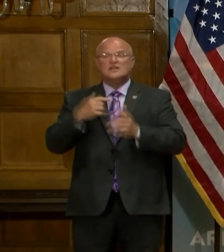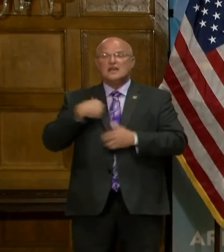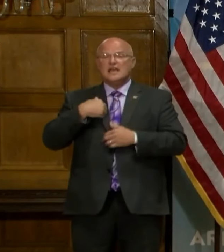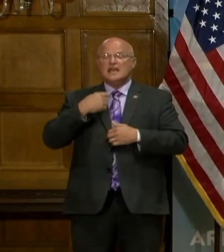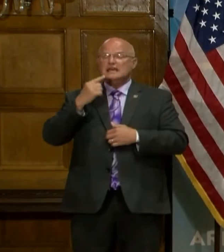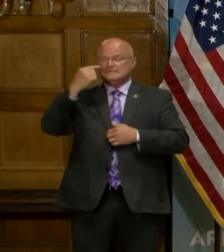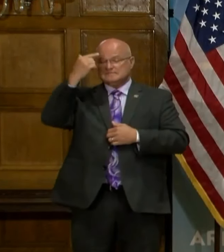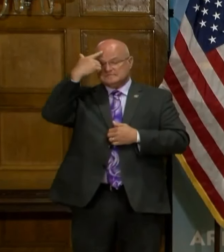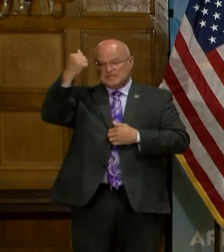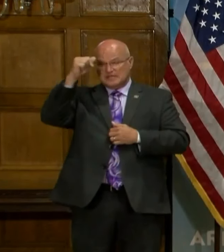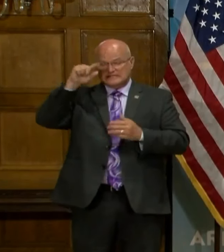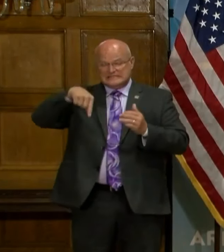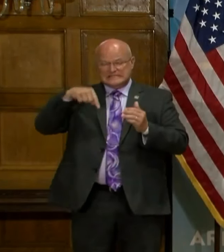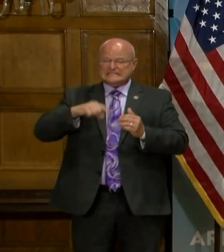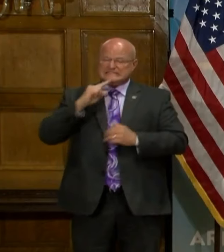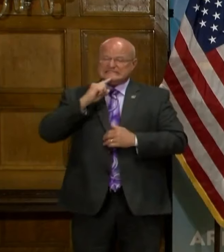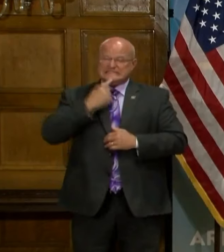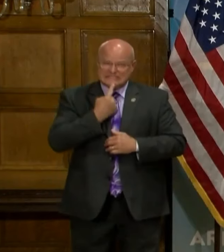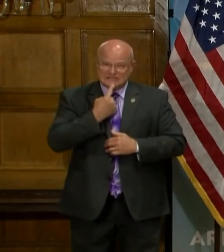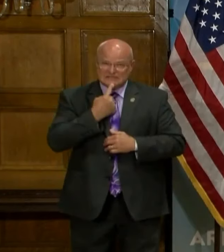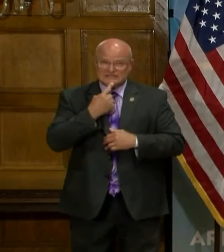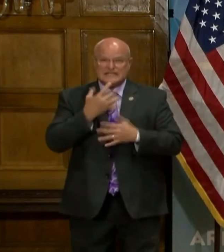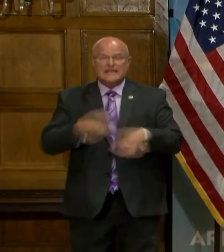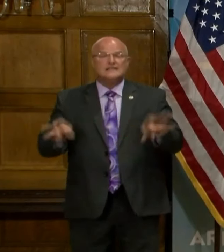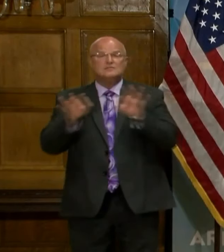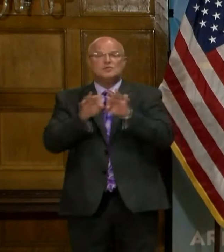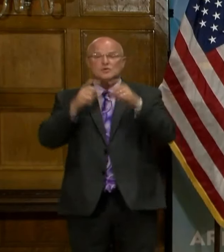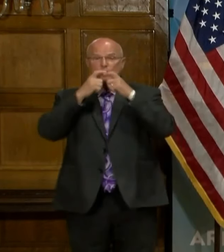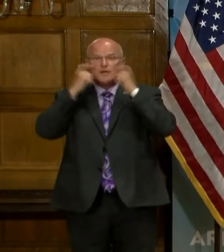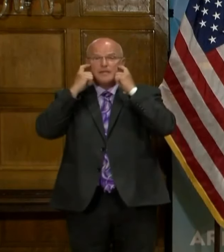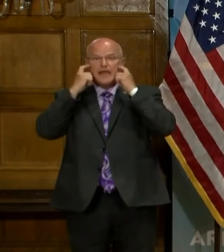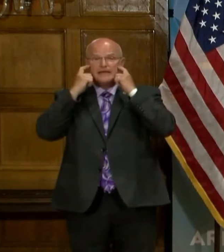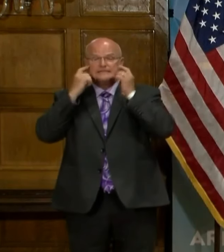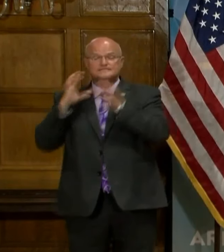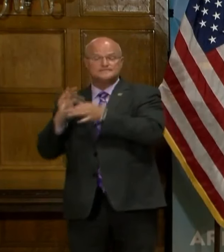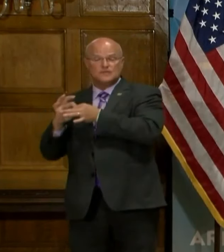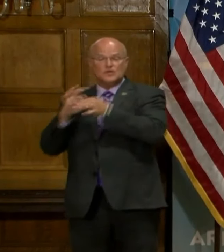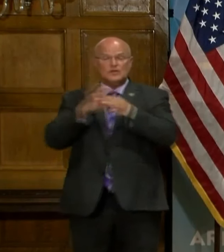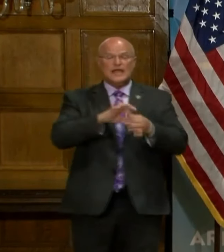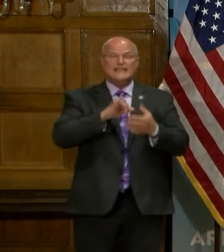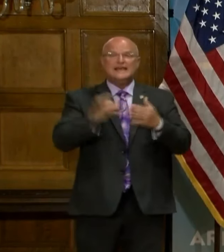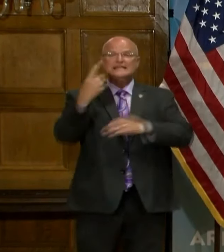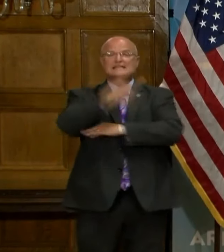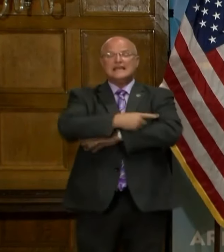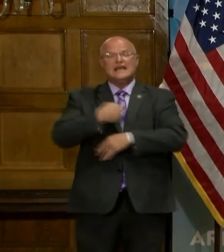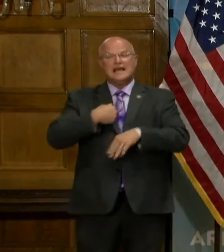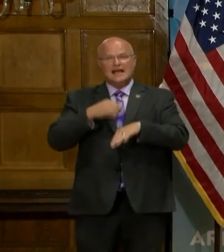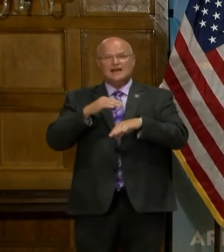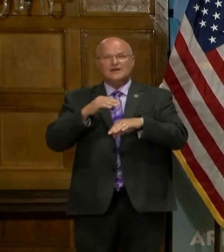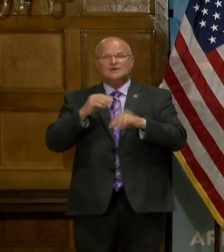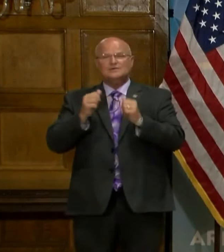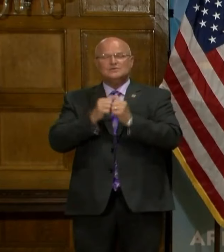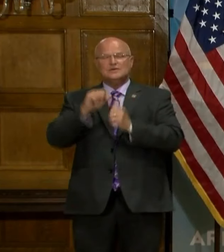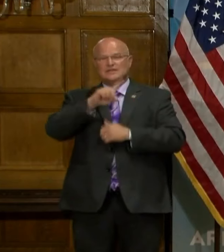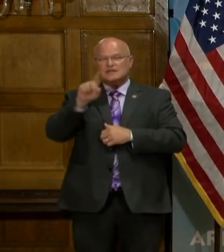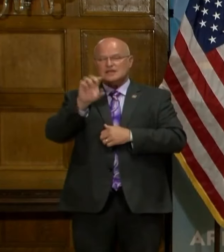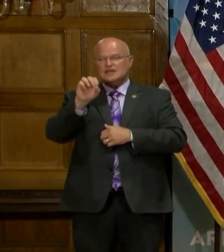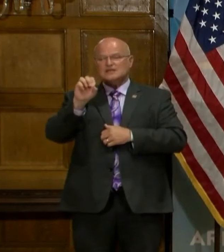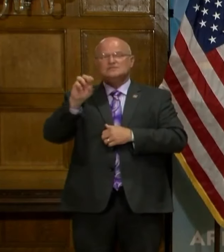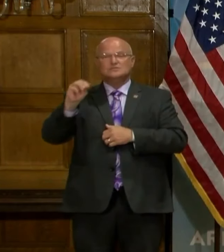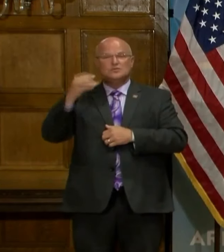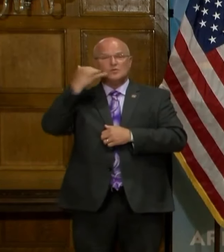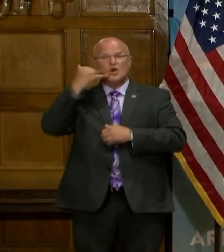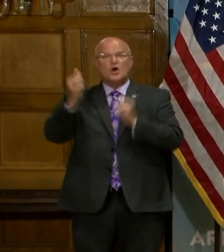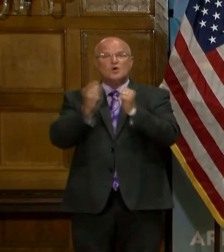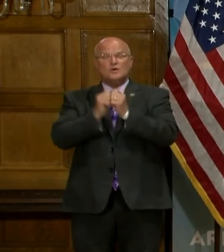seriousness of it and the importance of wearing masks. And related to that, today I was on a Zoom call with